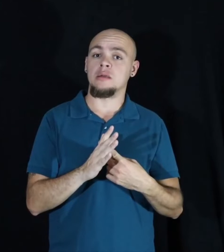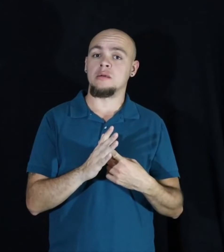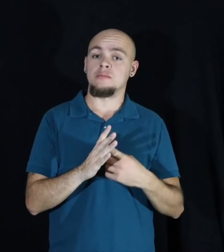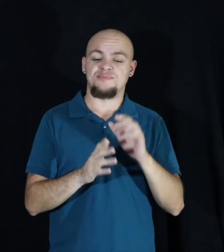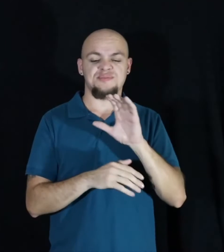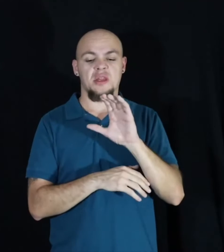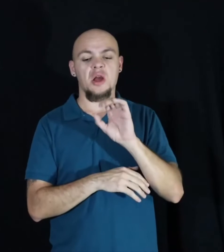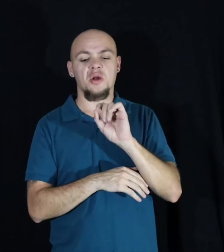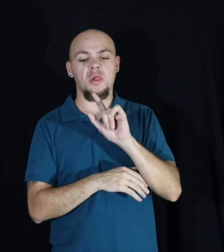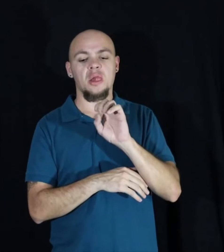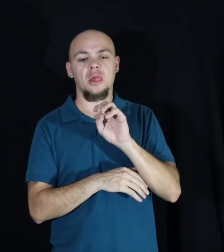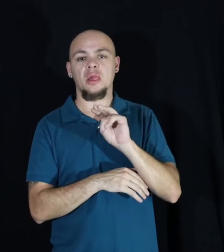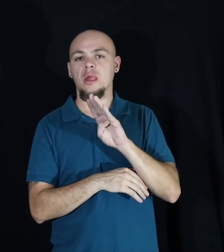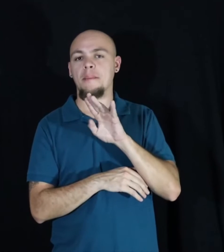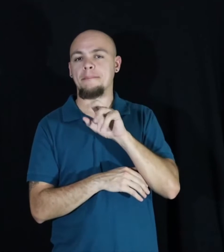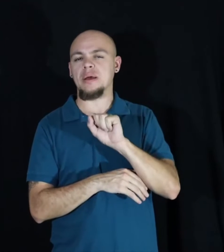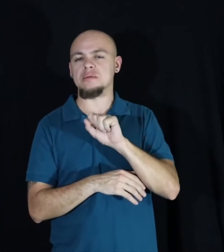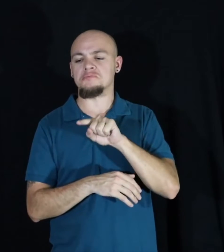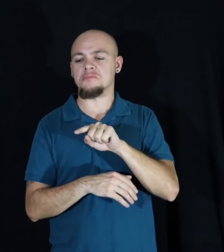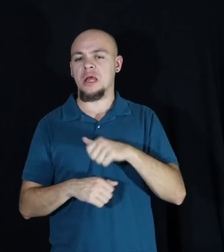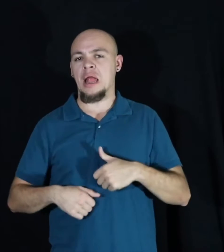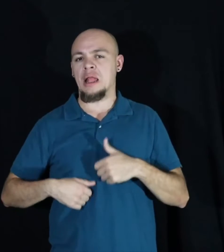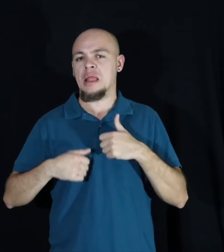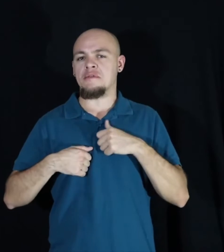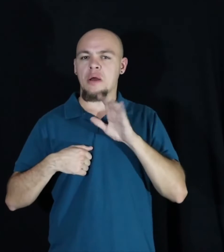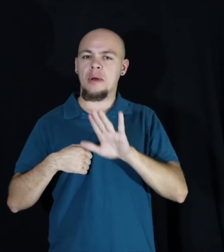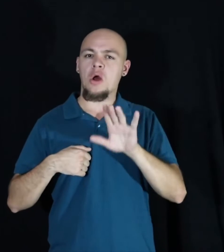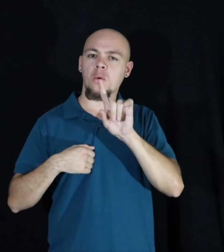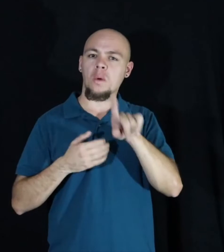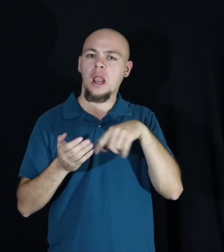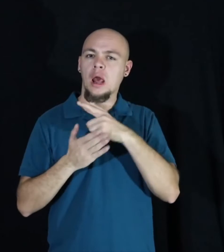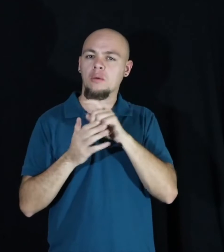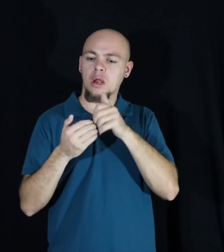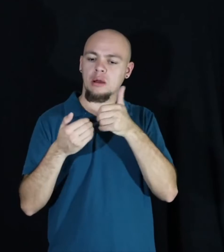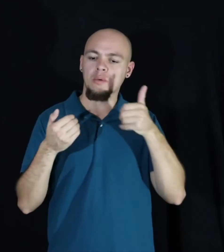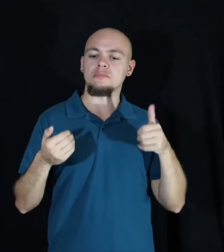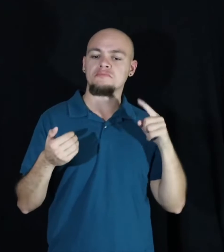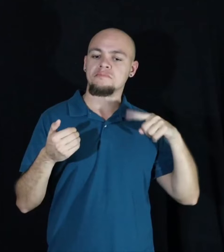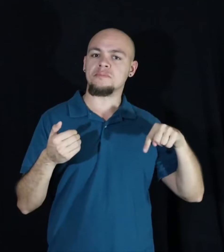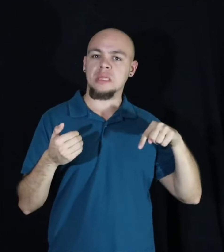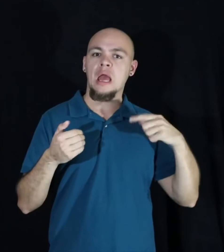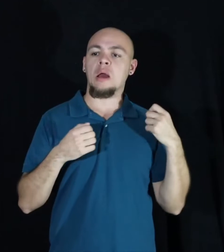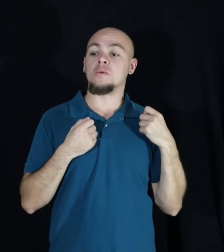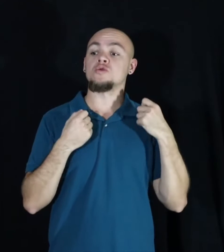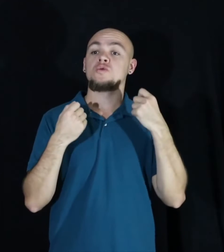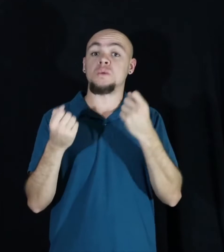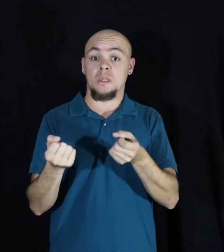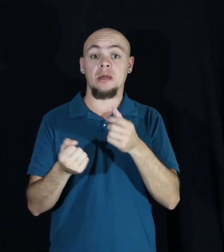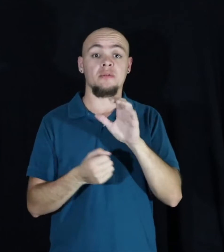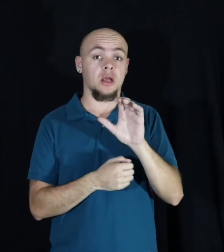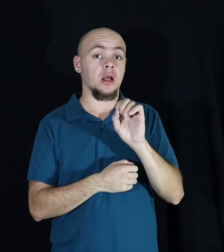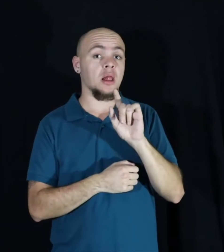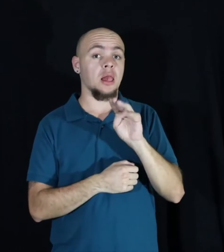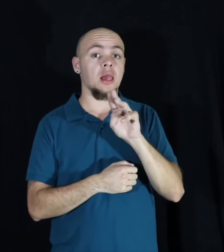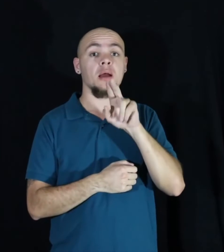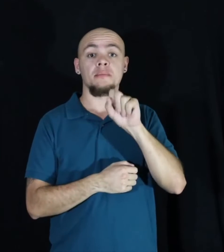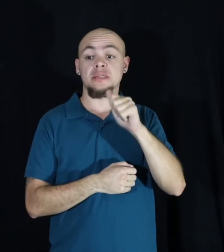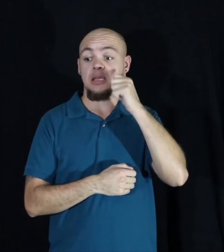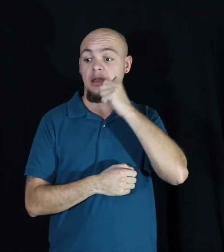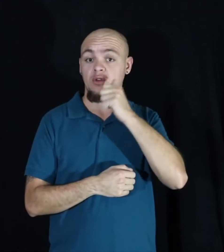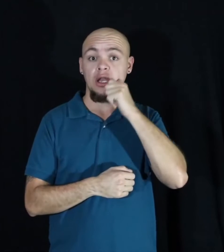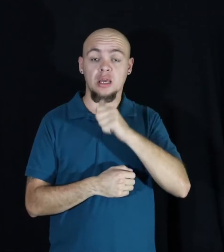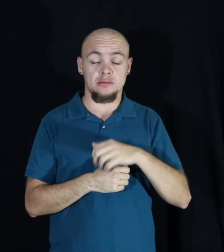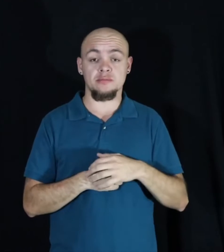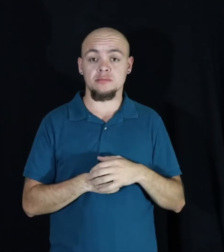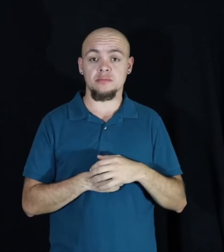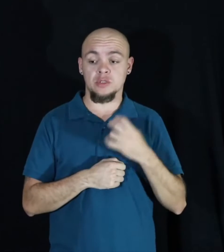Columbus, and when I first got addicted to the heroin, I would travel to Columbus every day